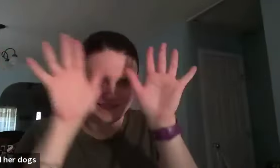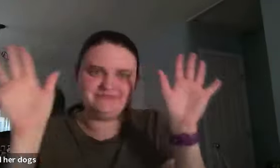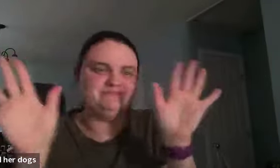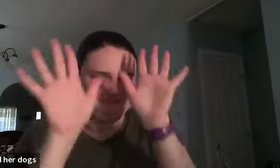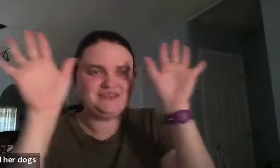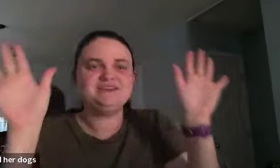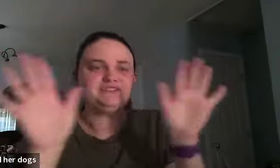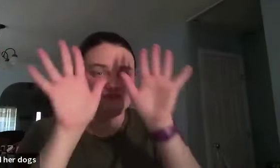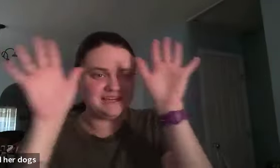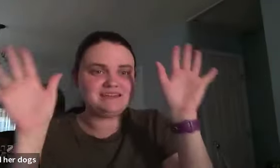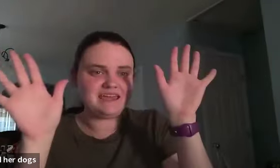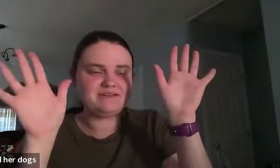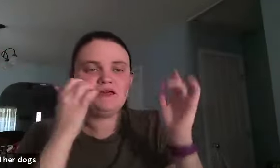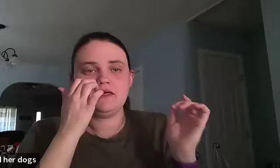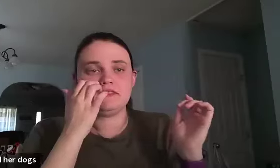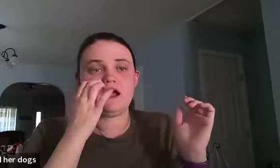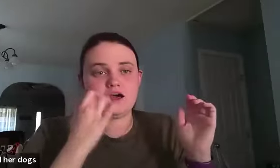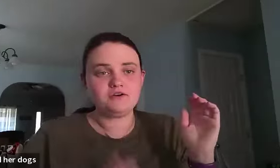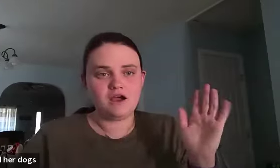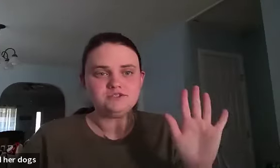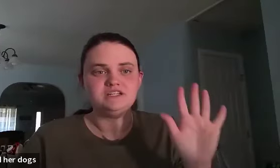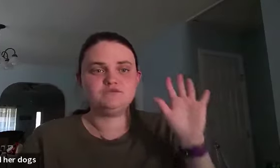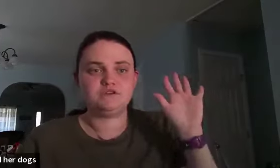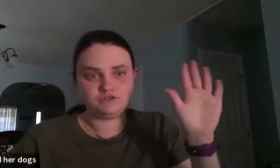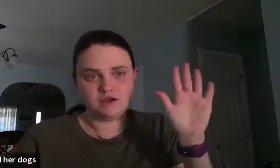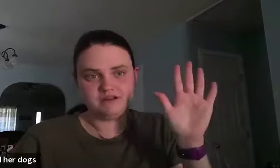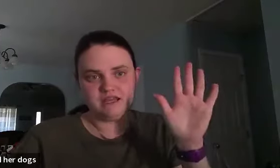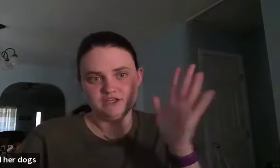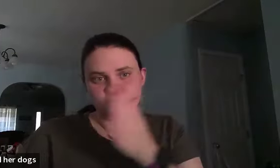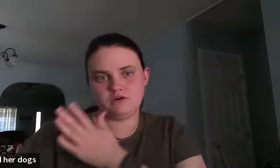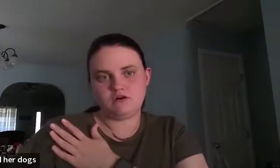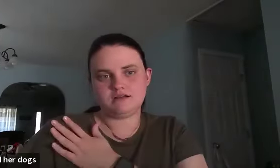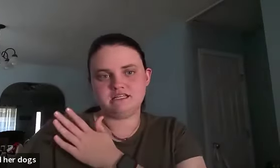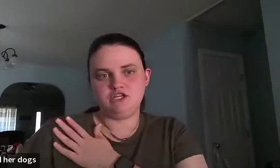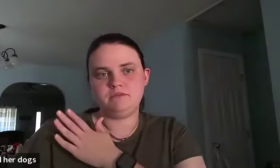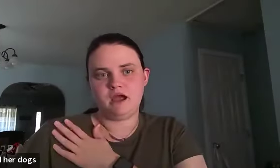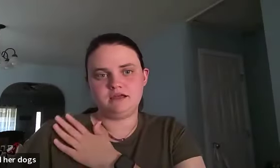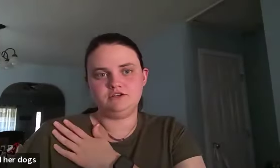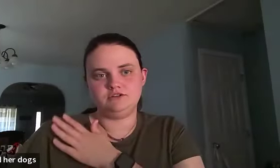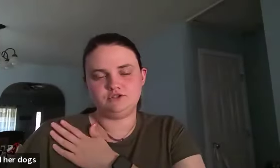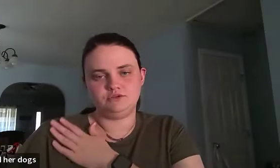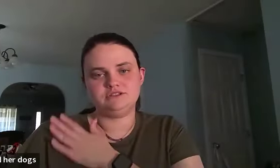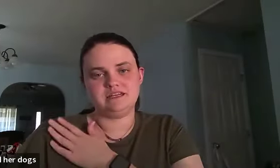does. So Sunday, the other option is with your dominant hand, you go across and you pat your shoulder